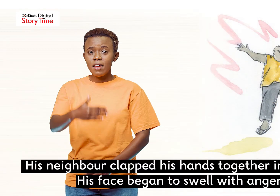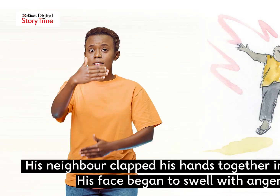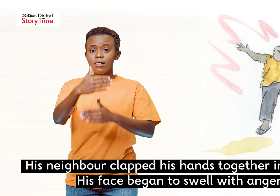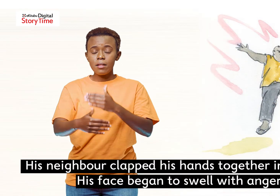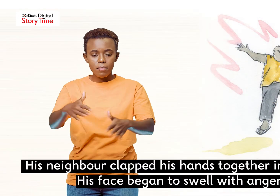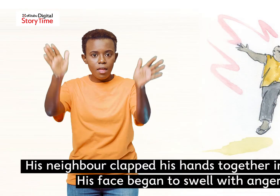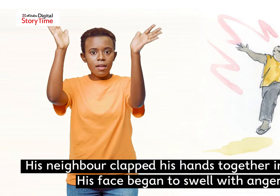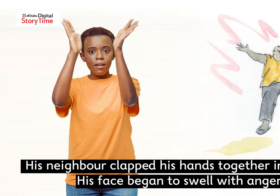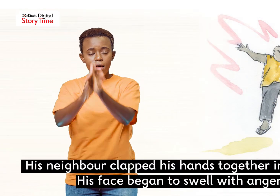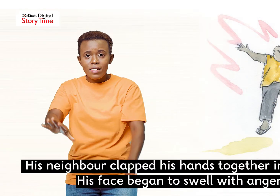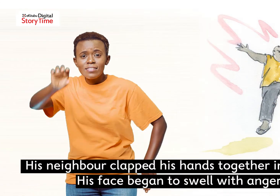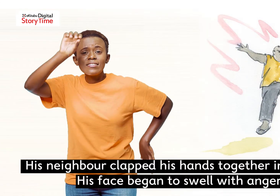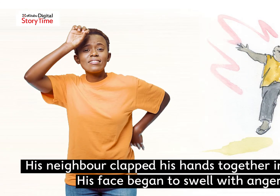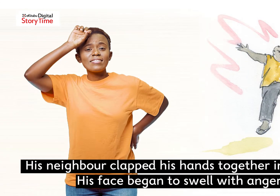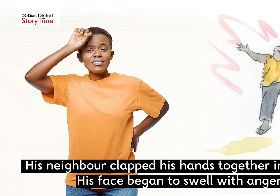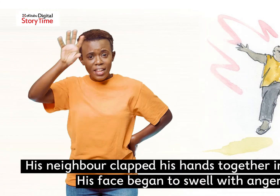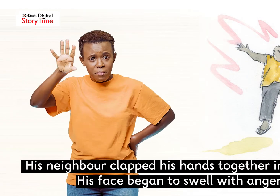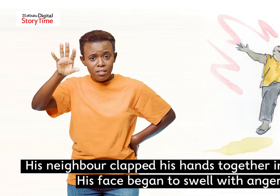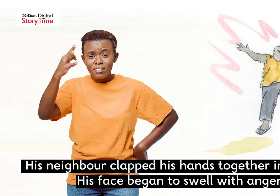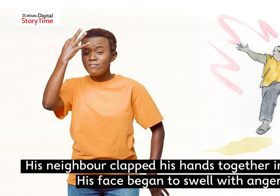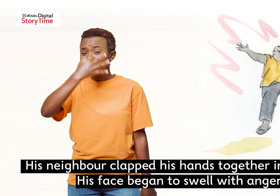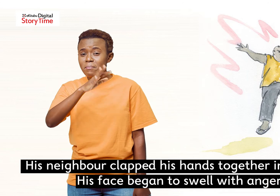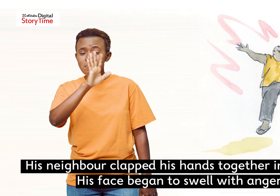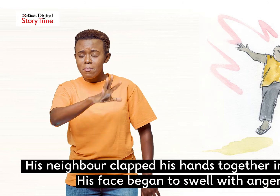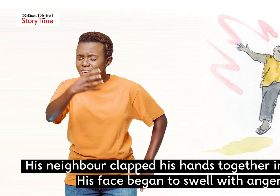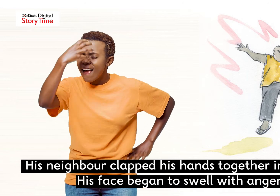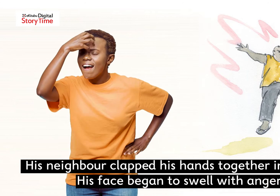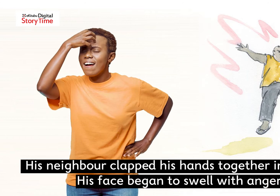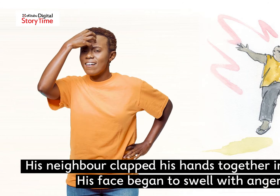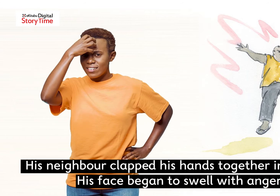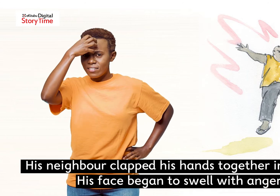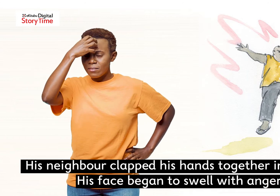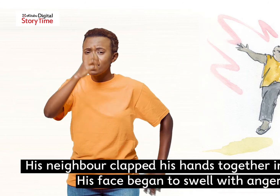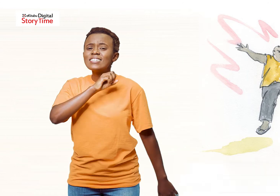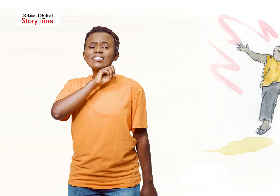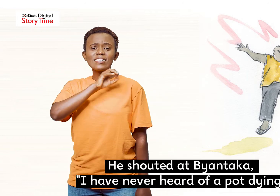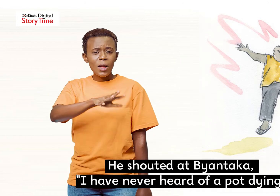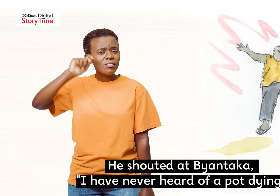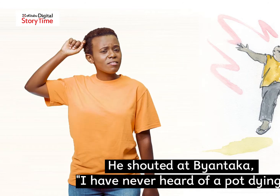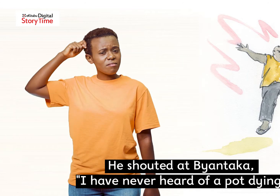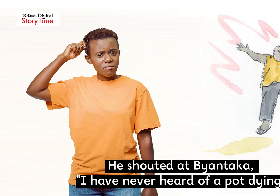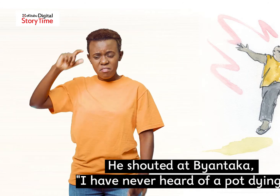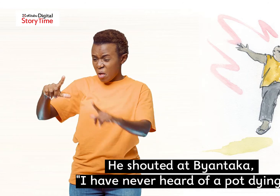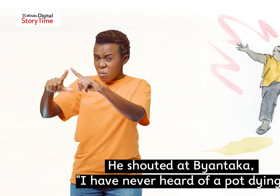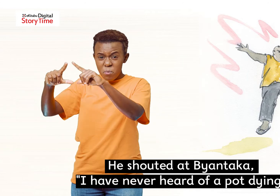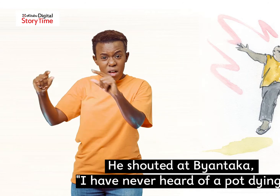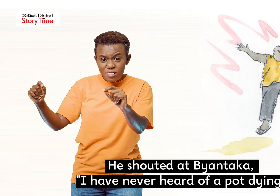His neighbor clapped his hands together in surprise. His face began to swell with anger.